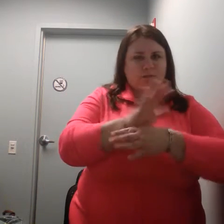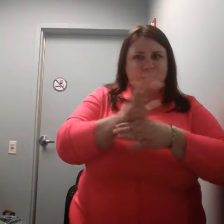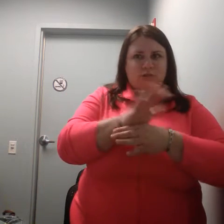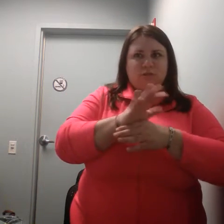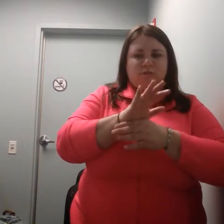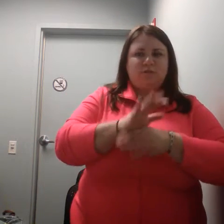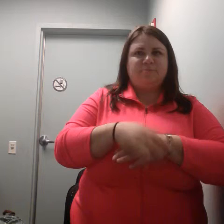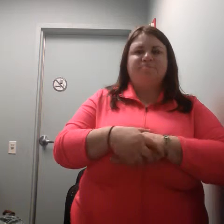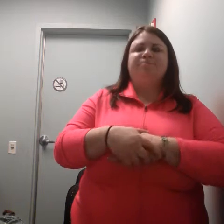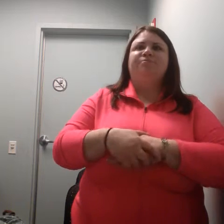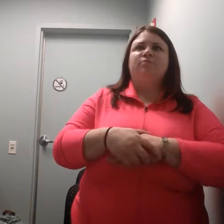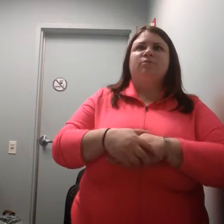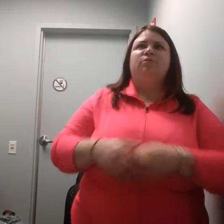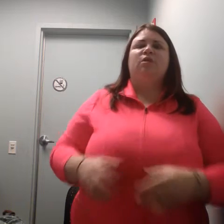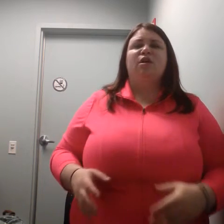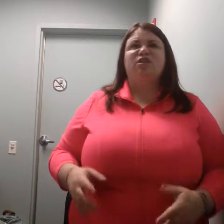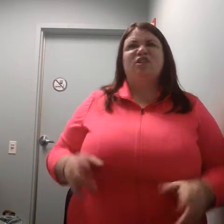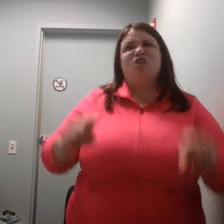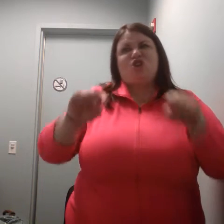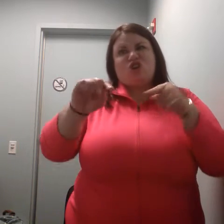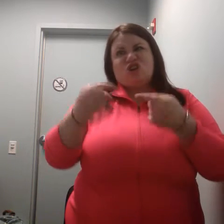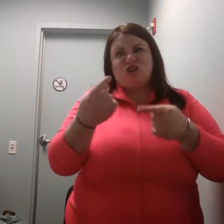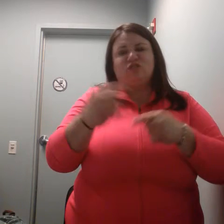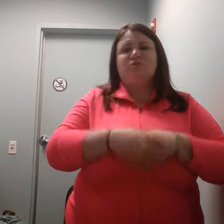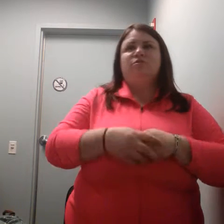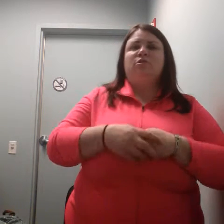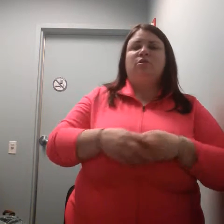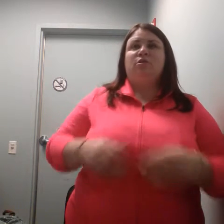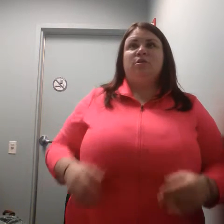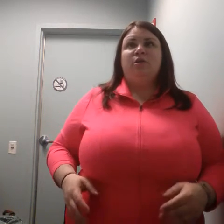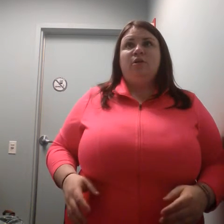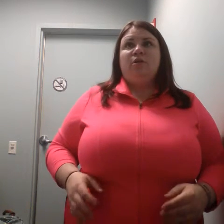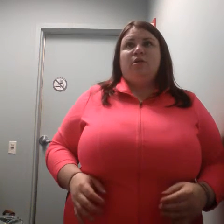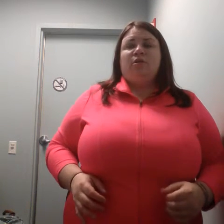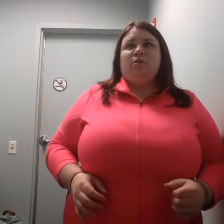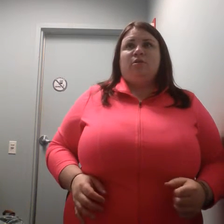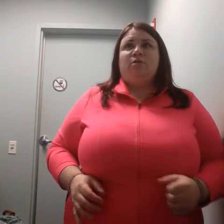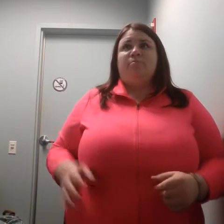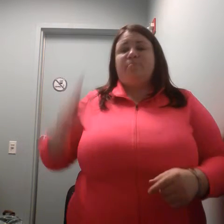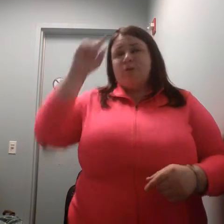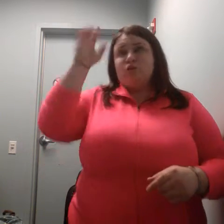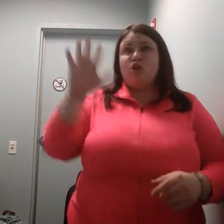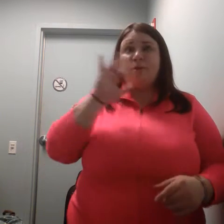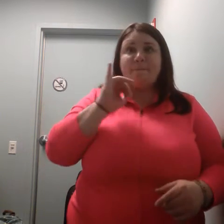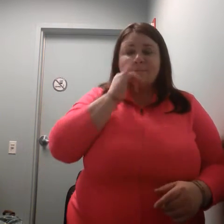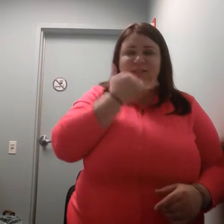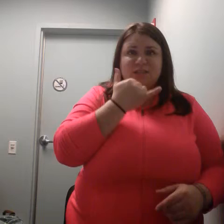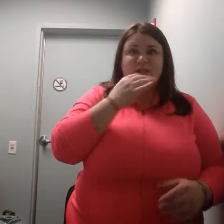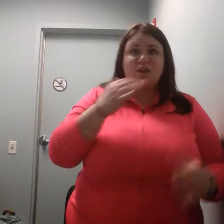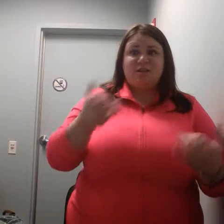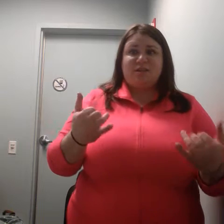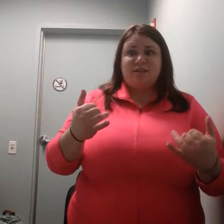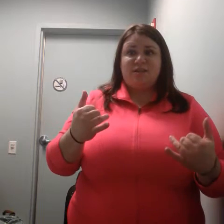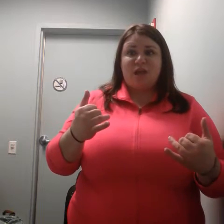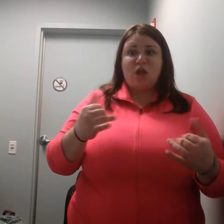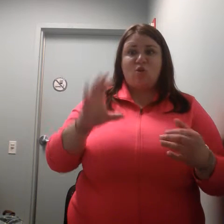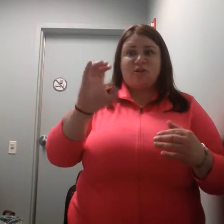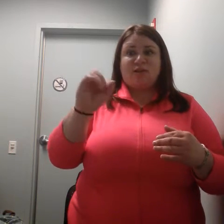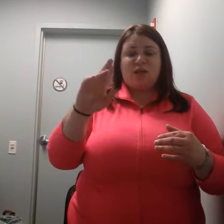Yeah, it's going to kind of hurt her in the long run. So because Becky was a little bit careless with what she was doing, people are not going to be as likely to use